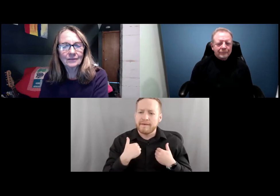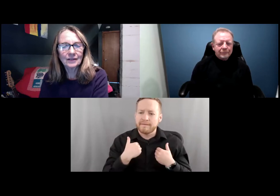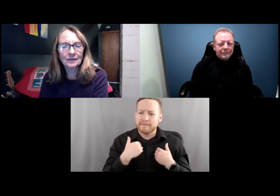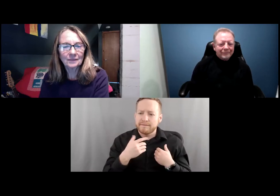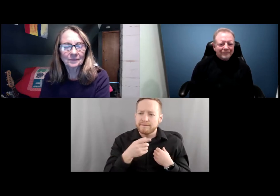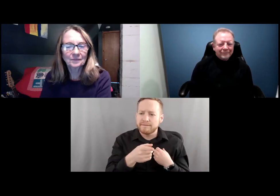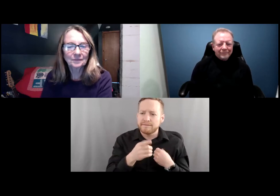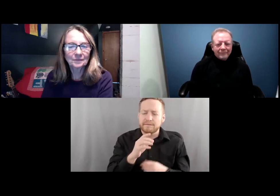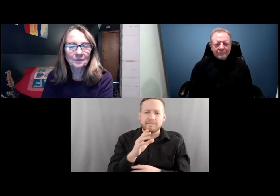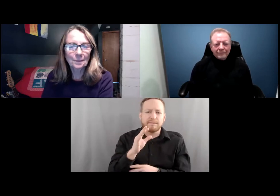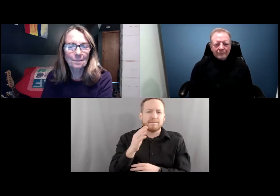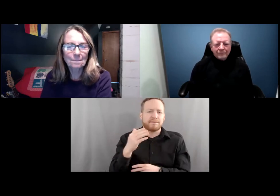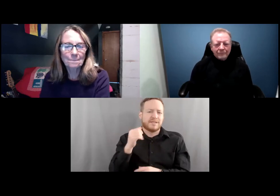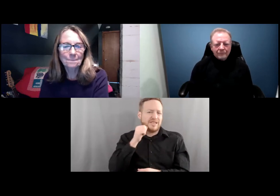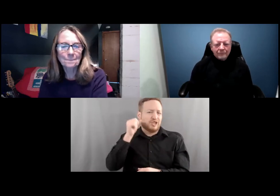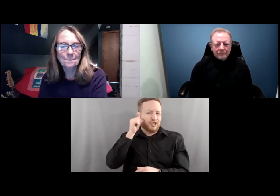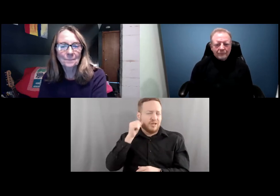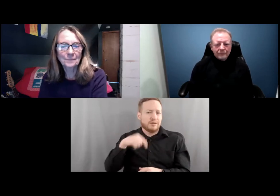All right.